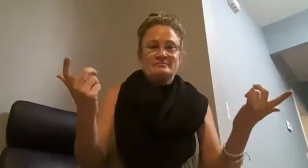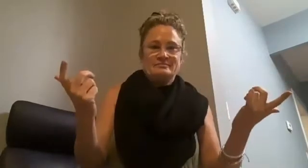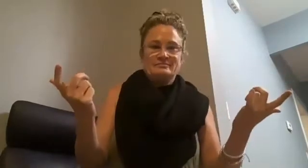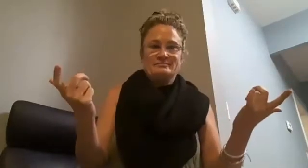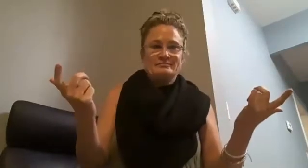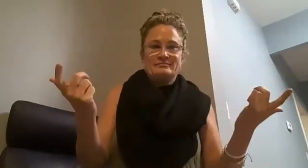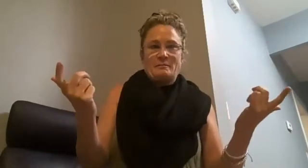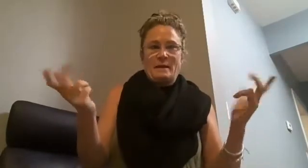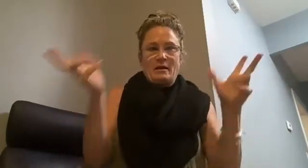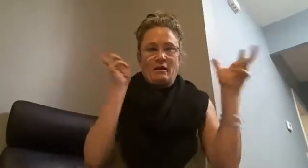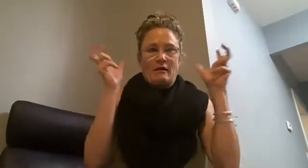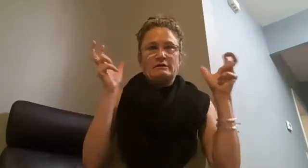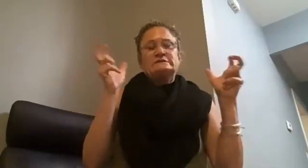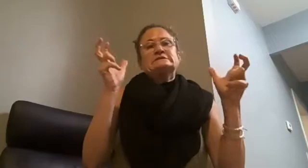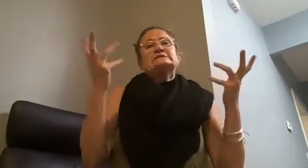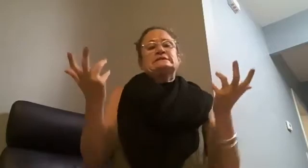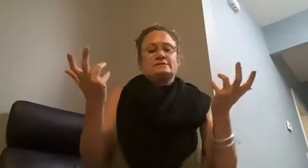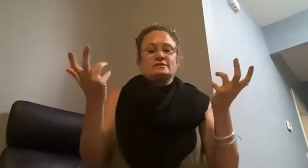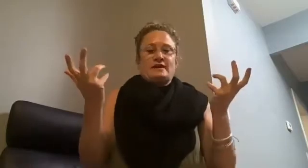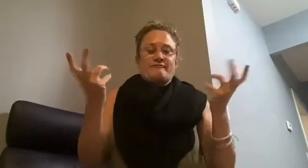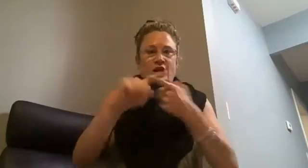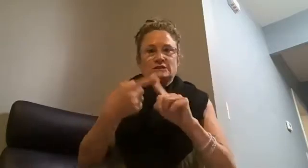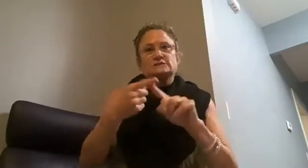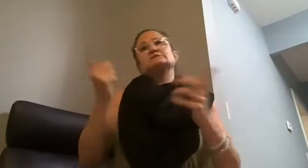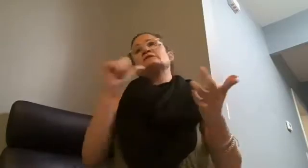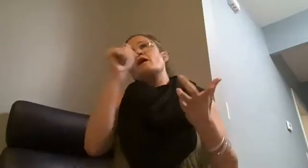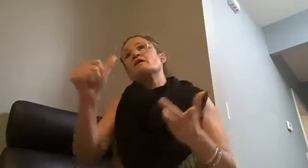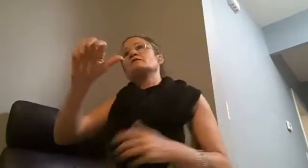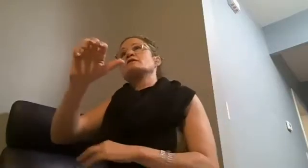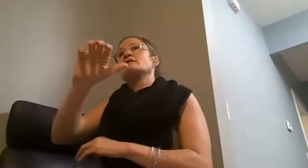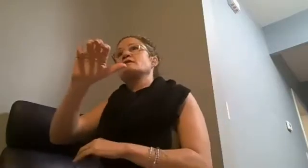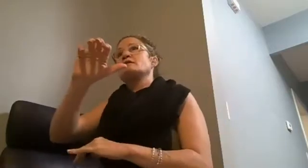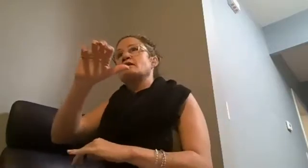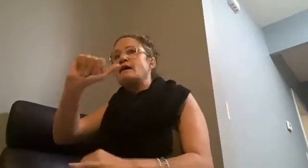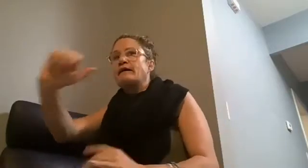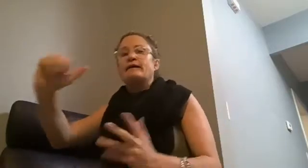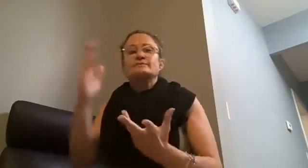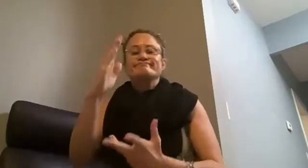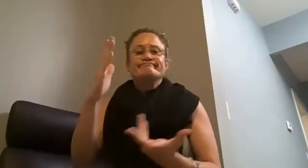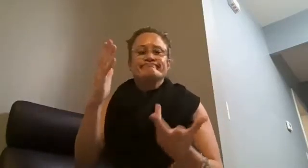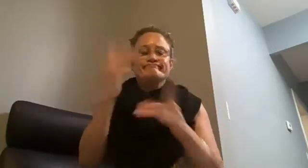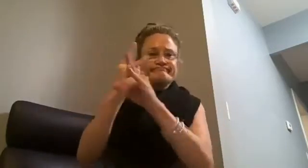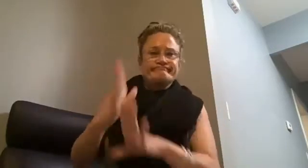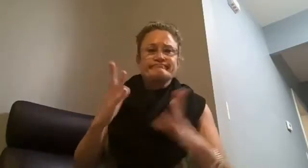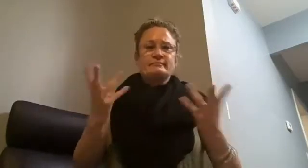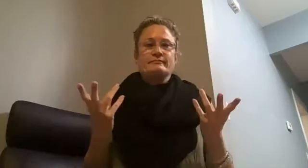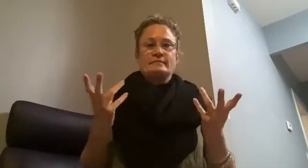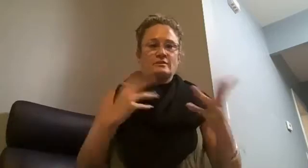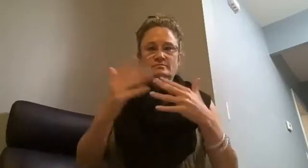people share in meetings and also talking to friends that are not alcoholics, I don't necessarily know if we're handling this any better or any worse. There's people that are definitely in my